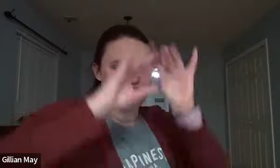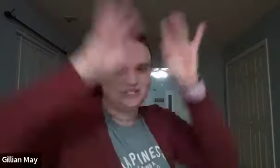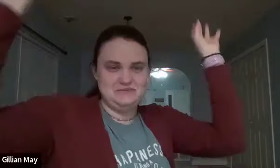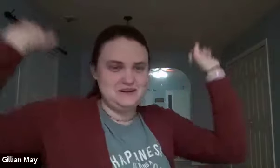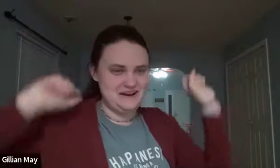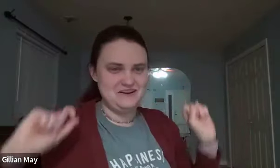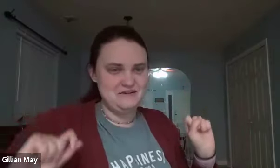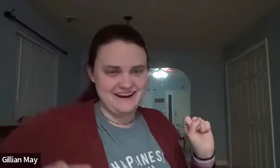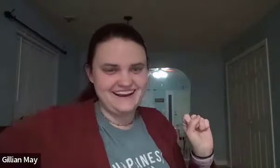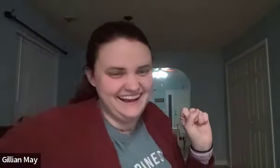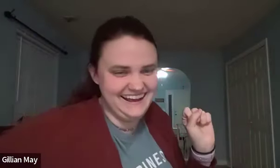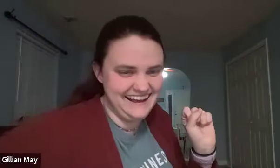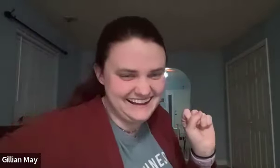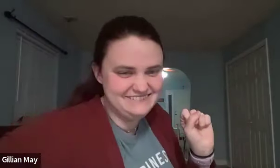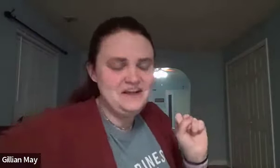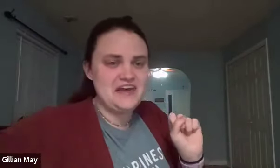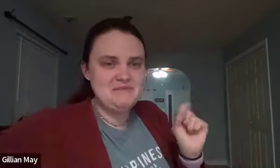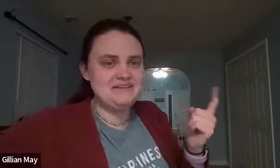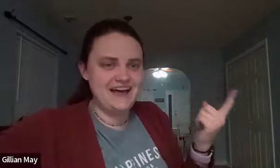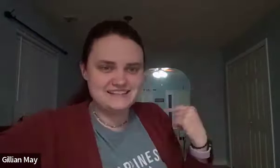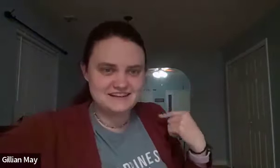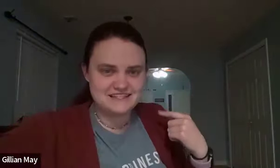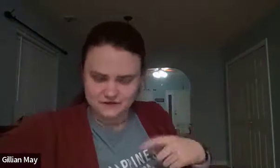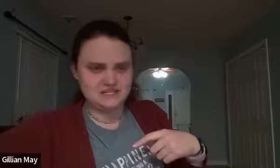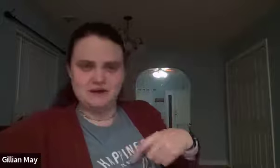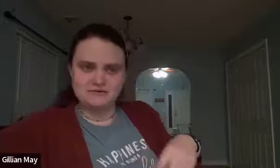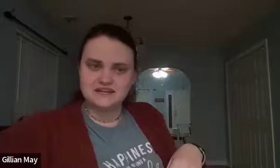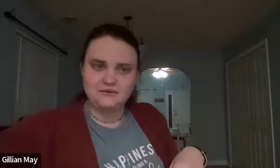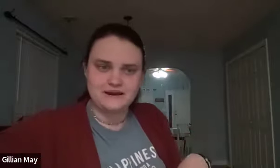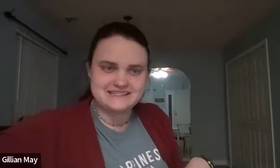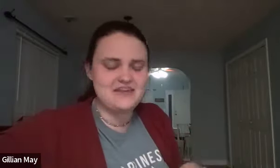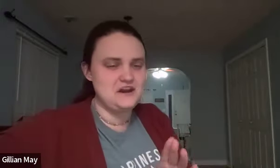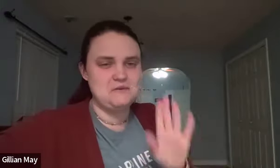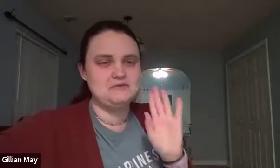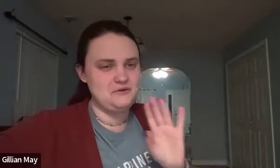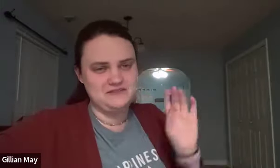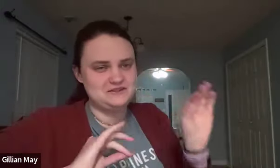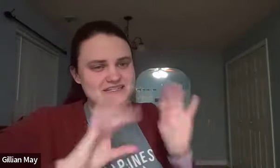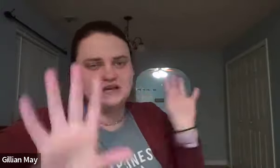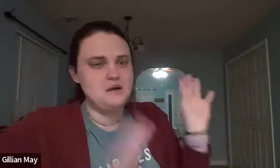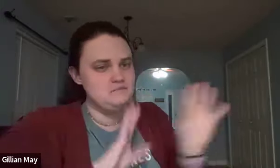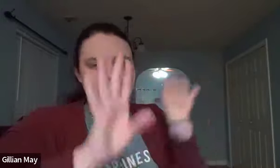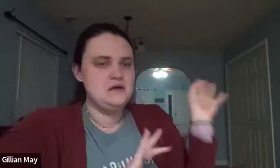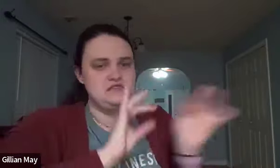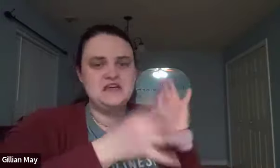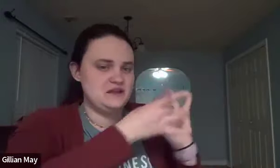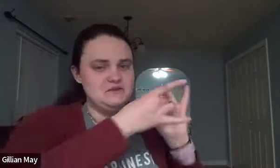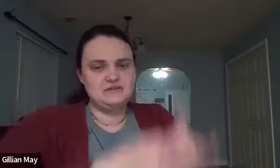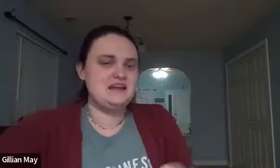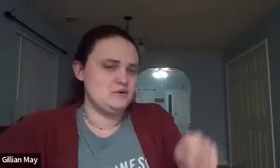just appear out of nowhere. That happened last class. And the first time I was like, what is that? And then I remembered, oh, wait, there's like some thing that can be related where if